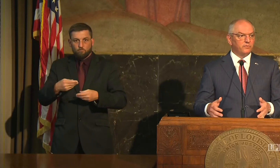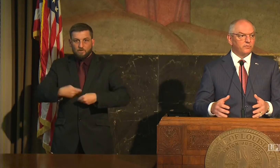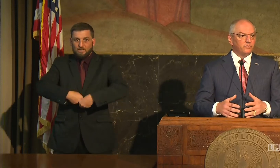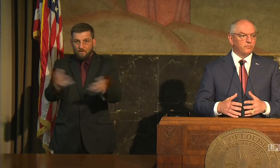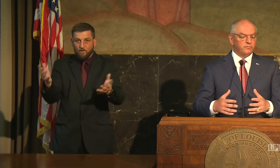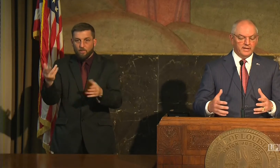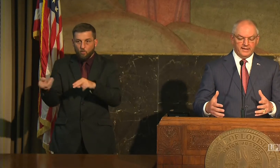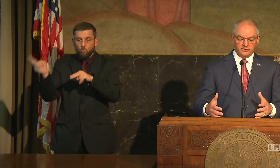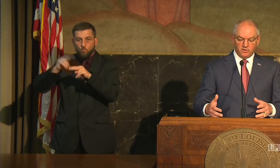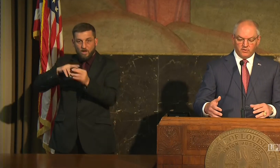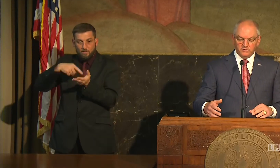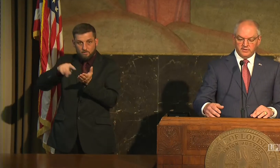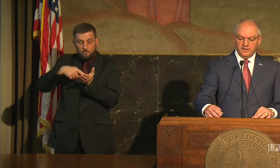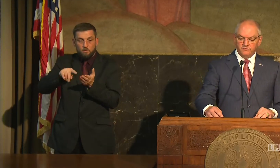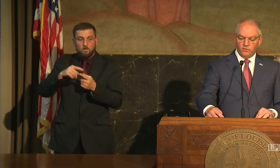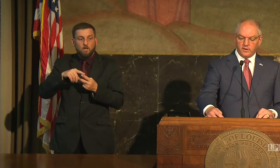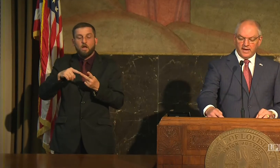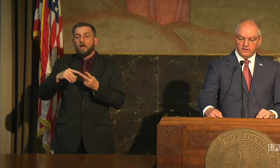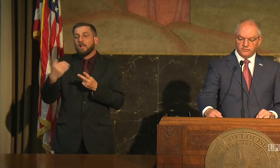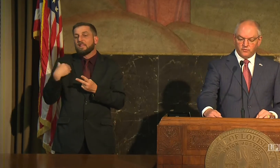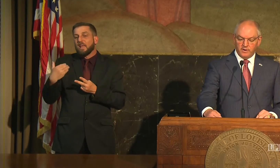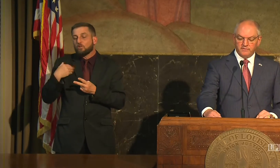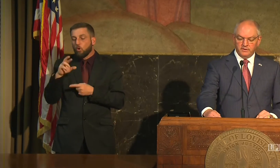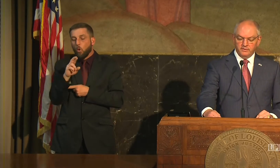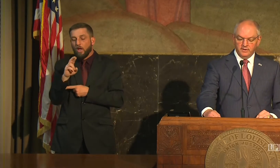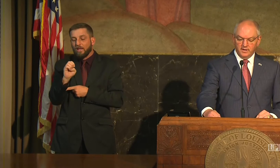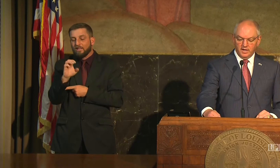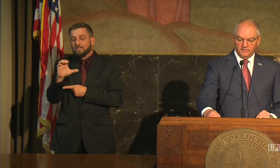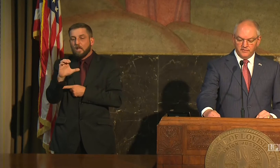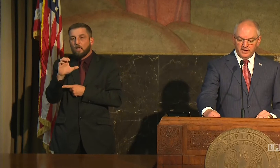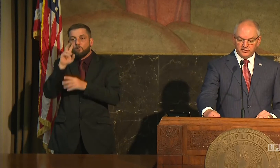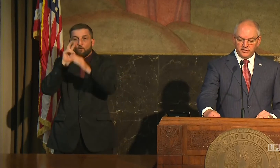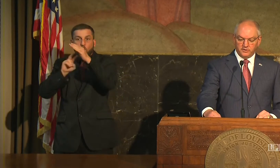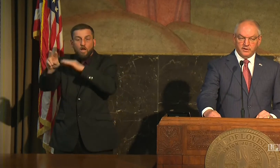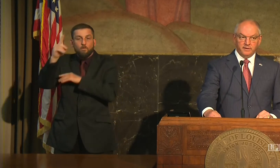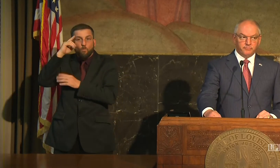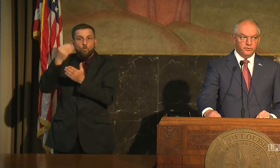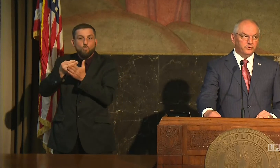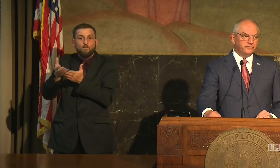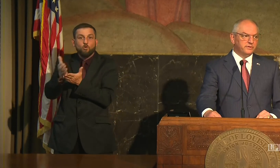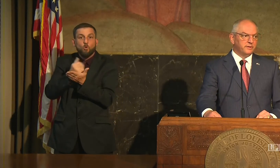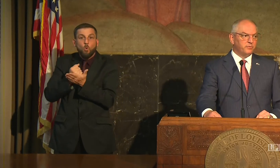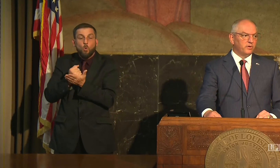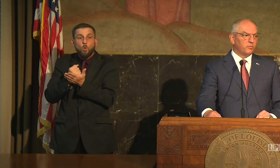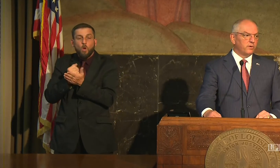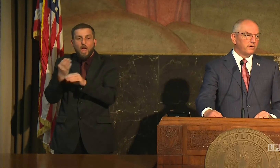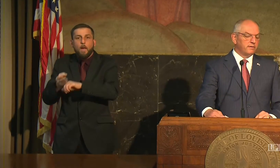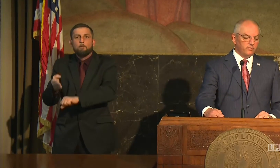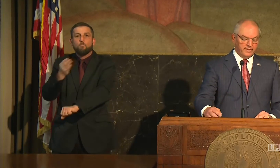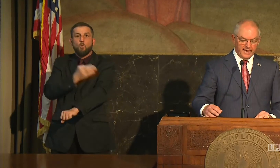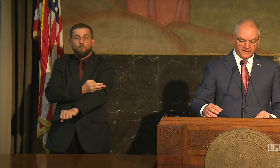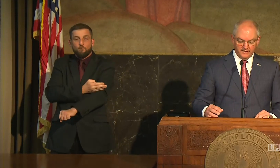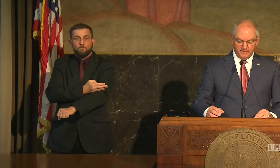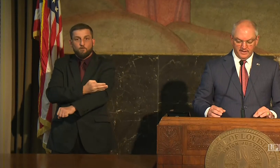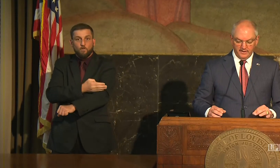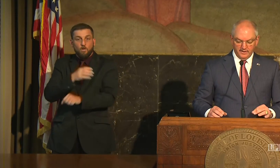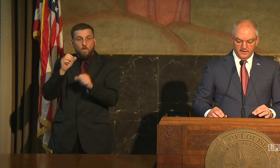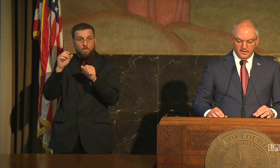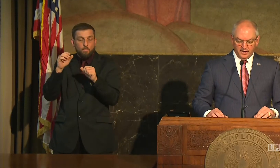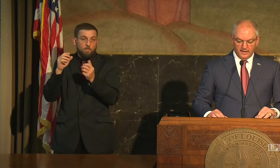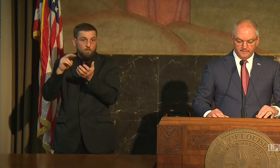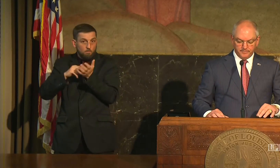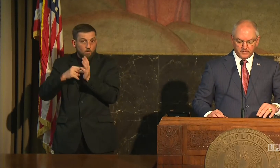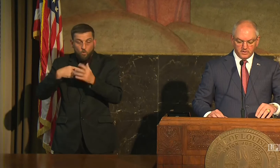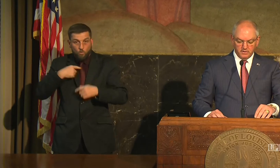the latest REC forecast for revenue for next year improved to the point where that could be